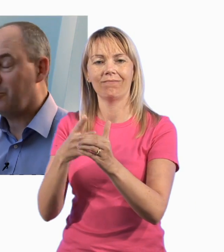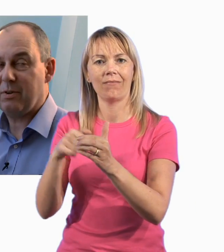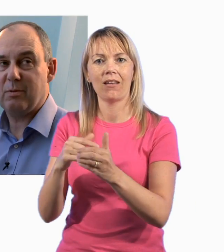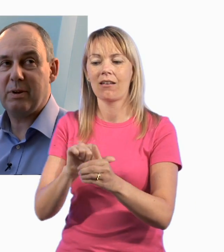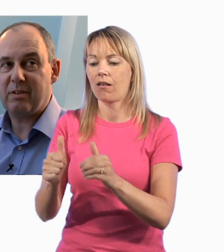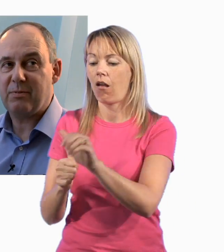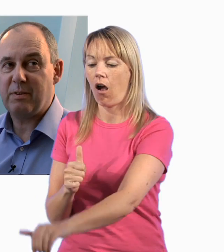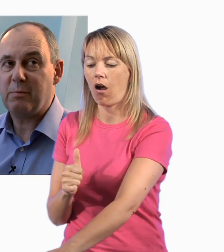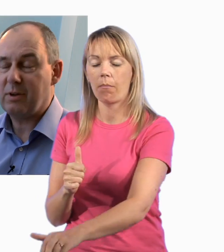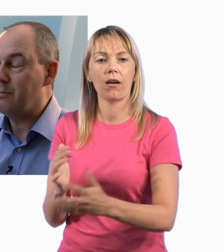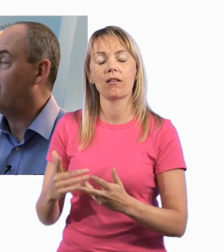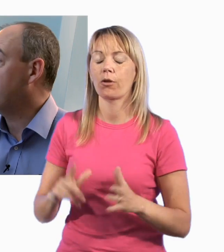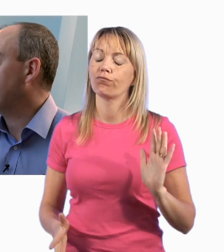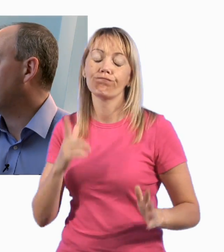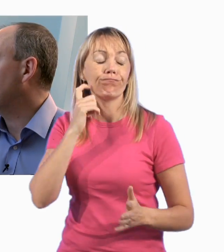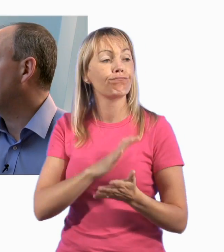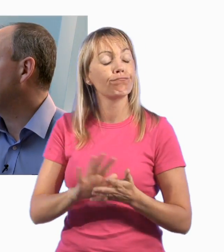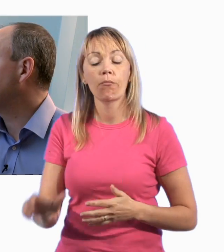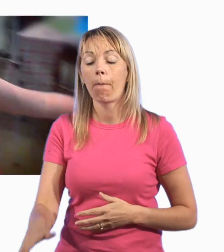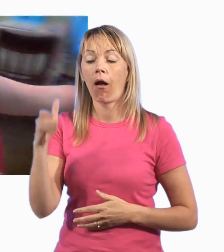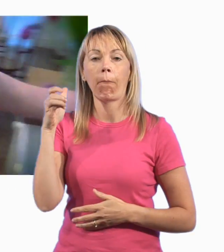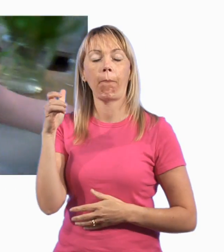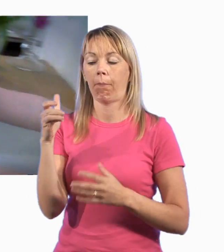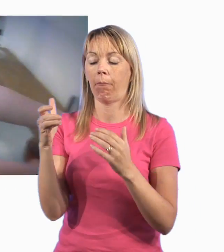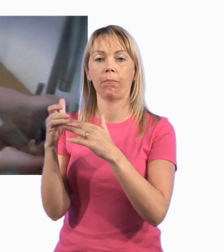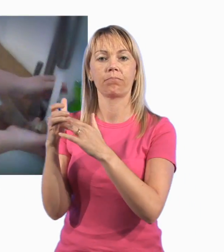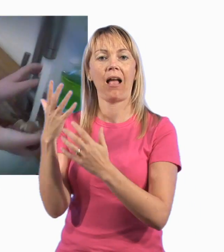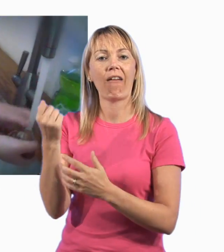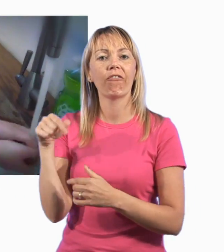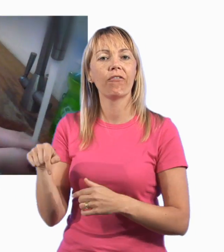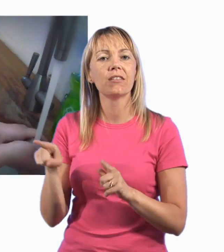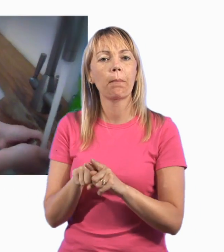The next person that picks that phone up could get more than just a call.